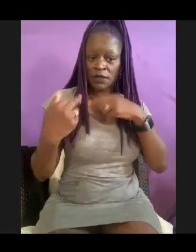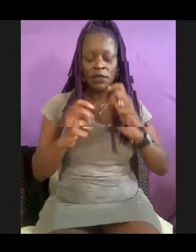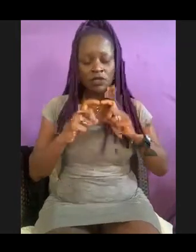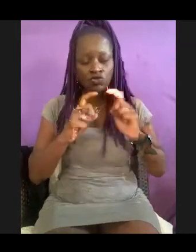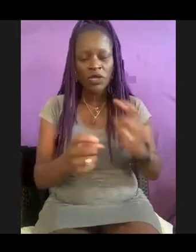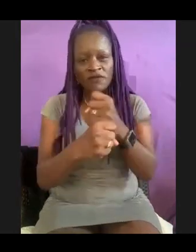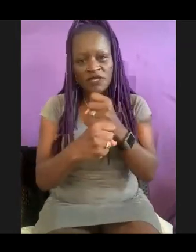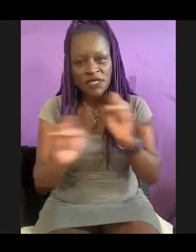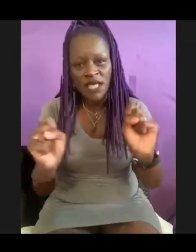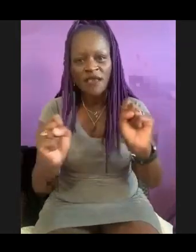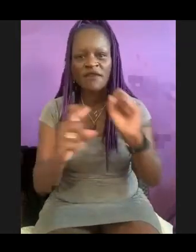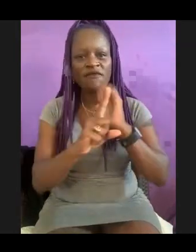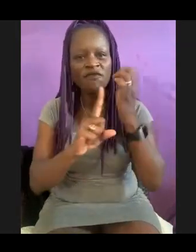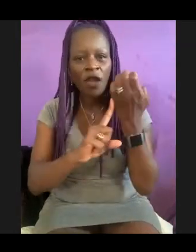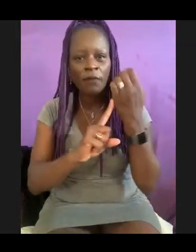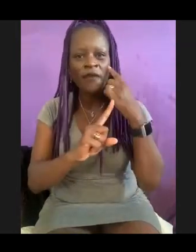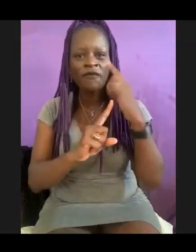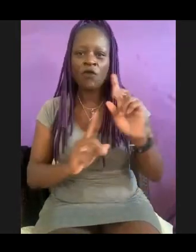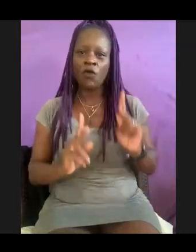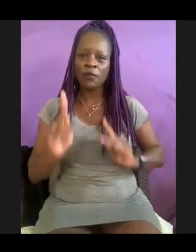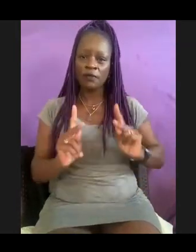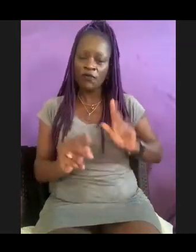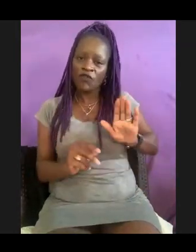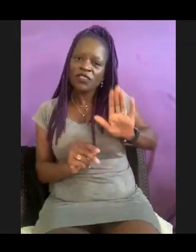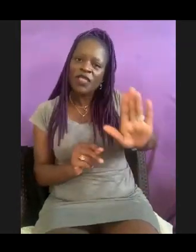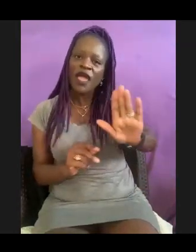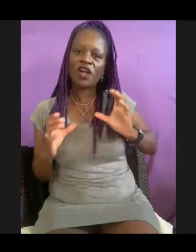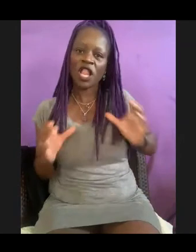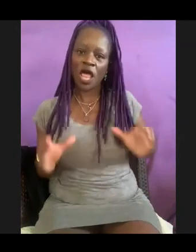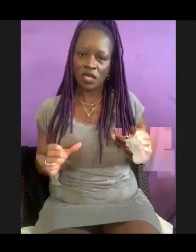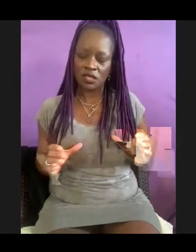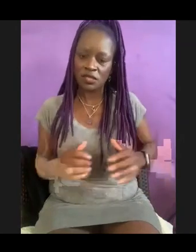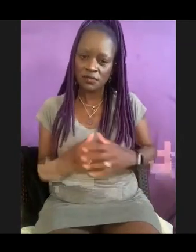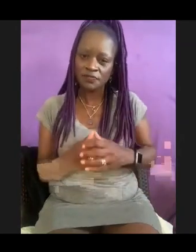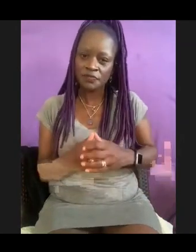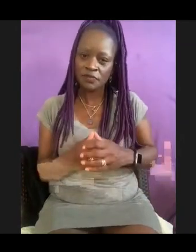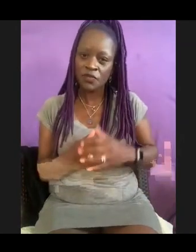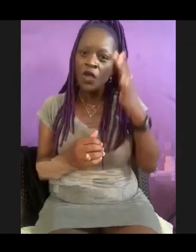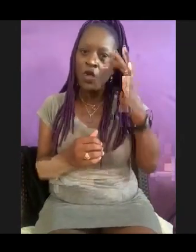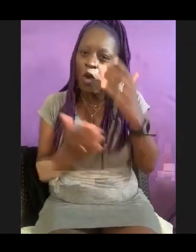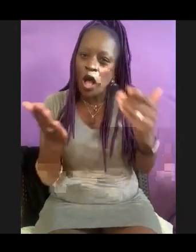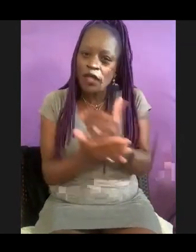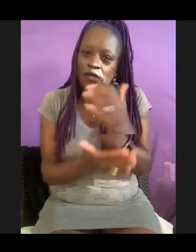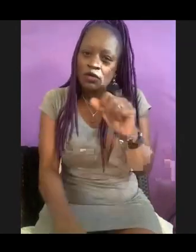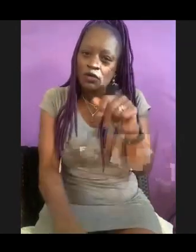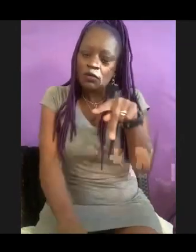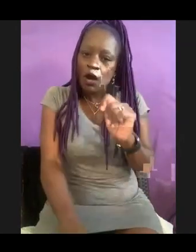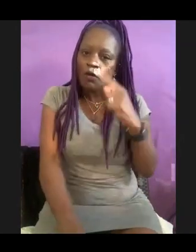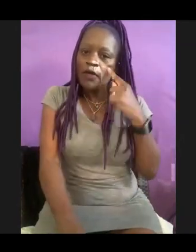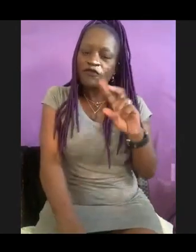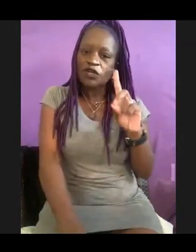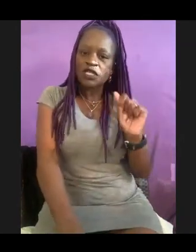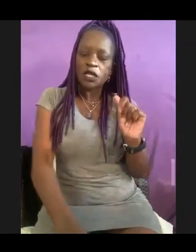environment for their clients. Why are new apartment buildings for disabled